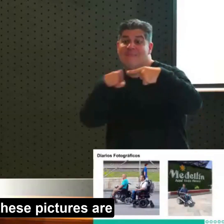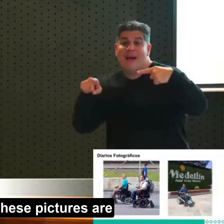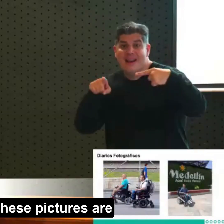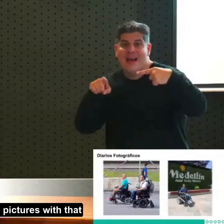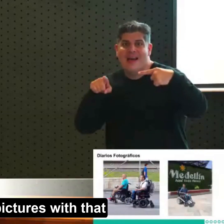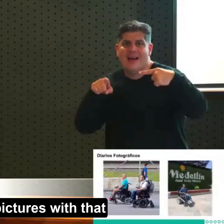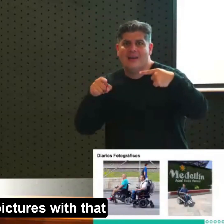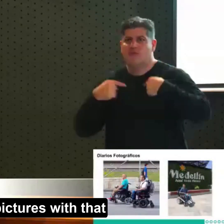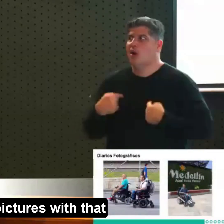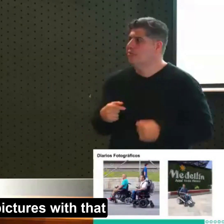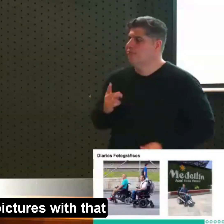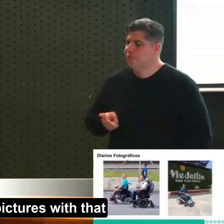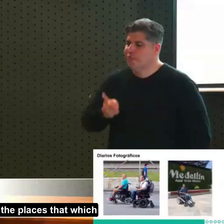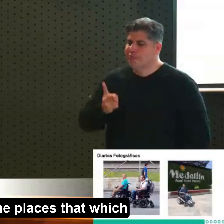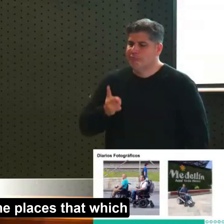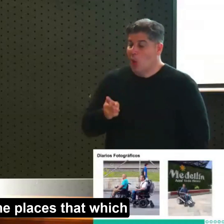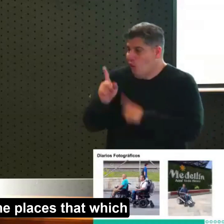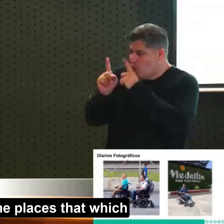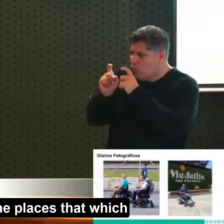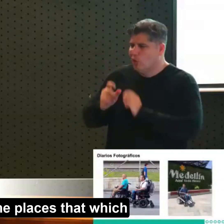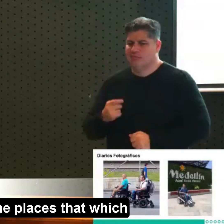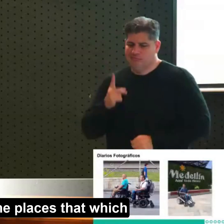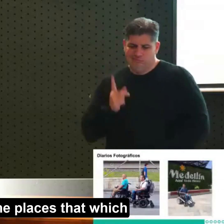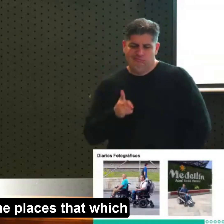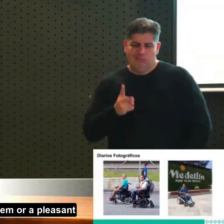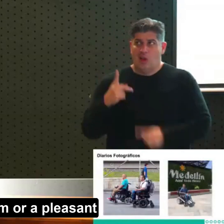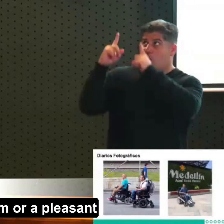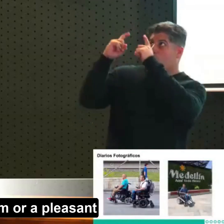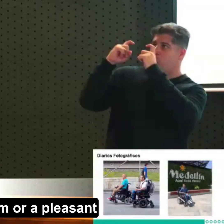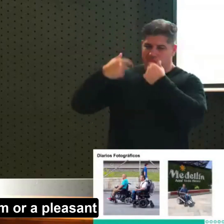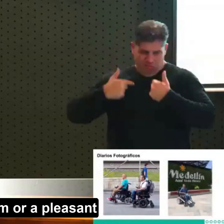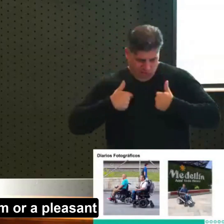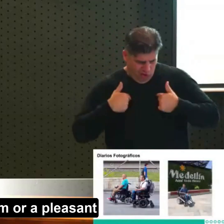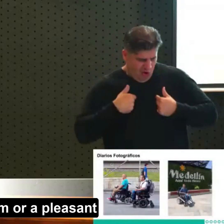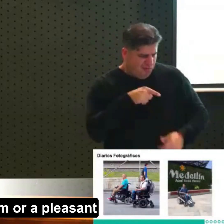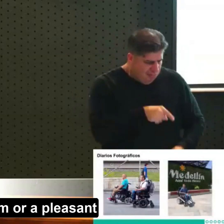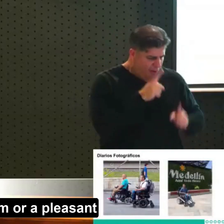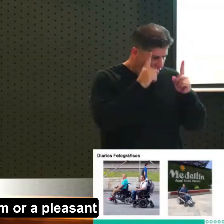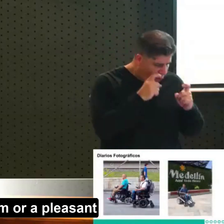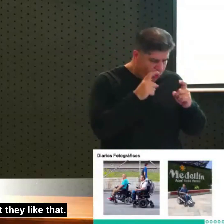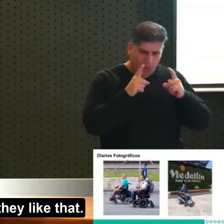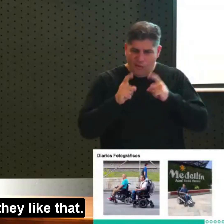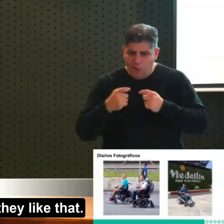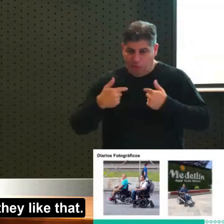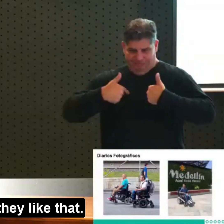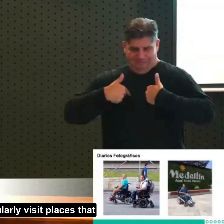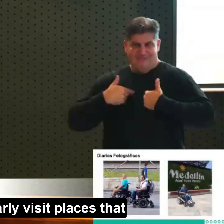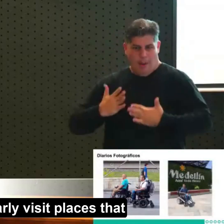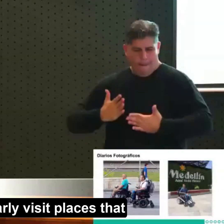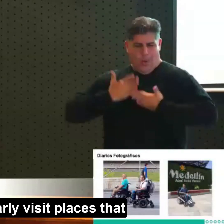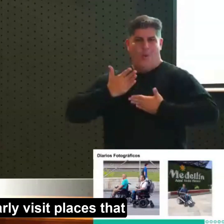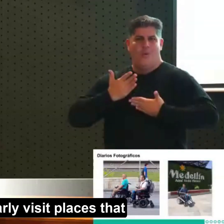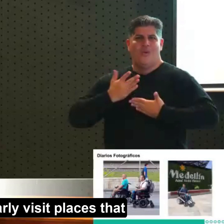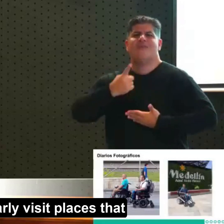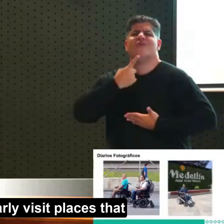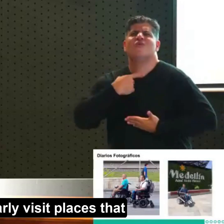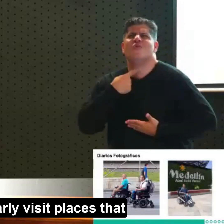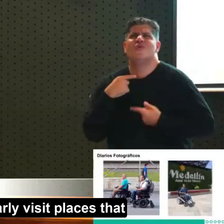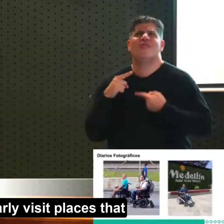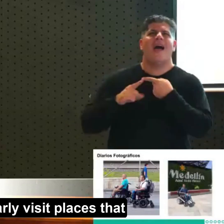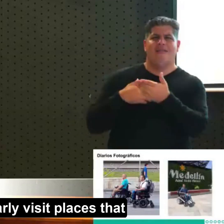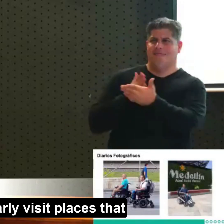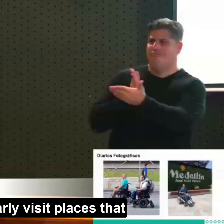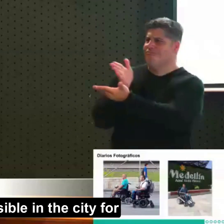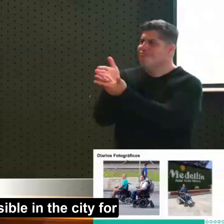these pictures, critical pictures with regarding the places that which for them are pleasant, that they like, that they regularly